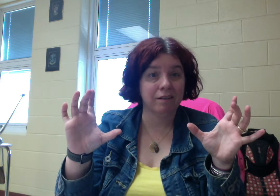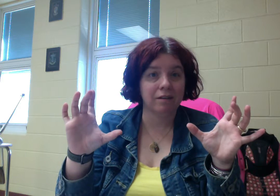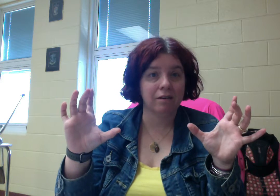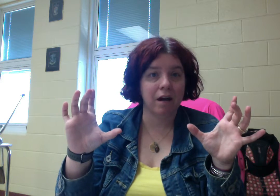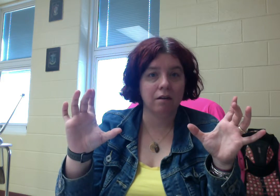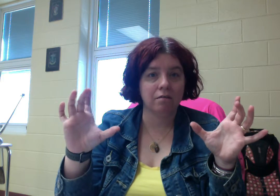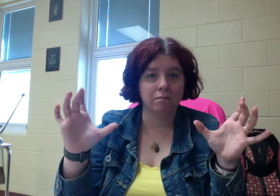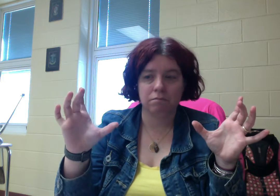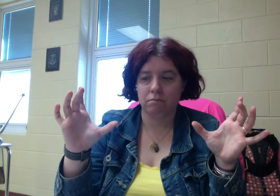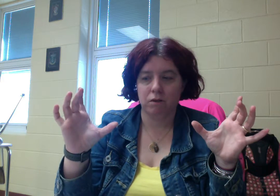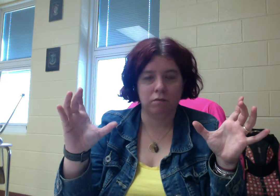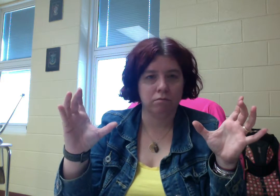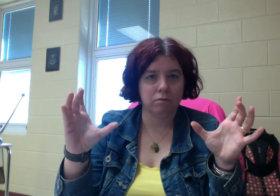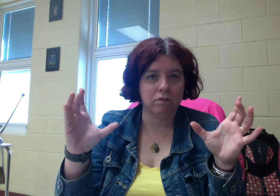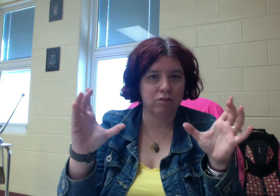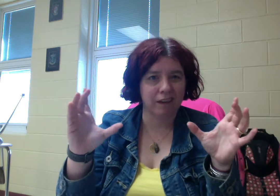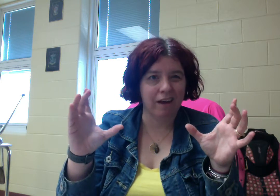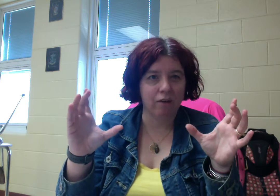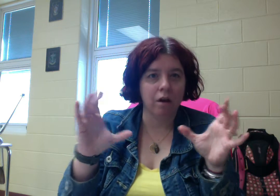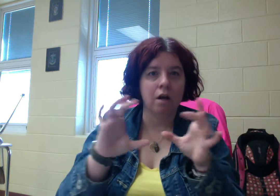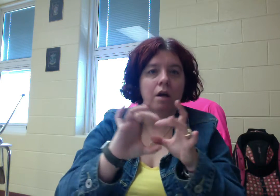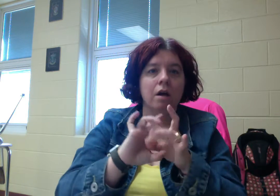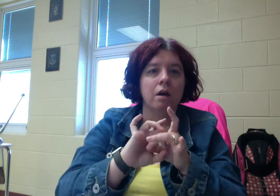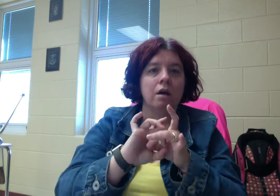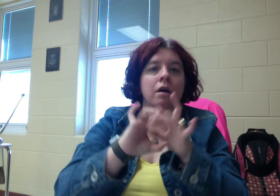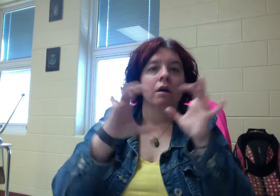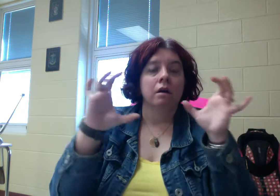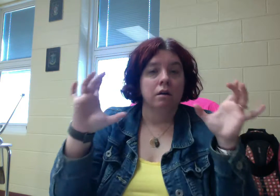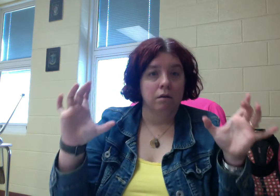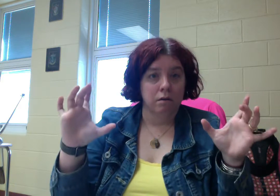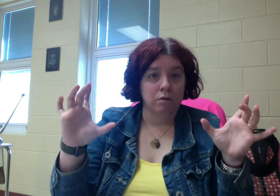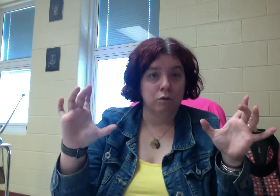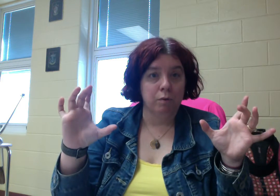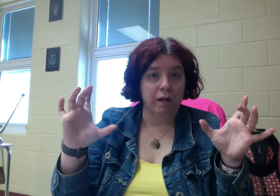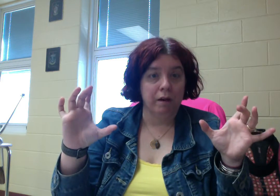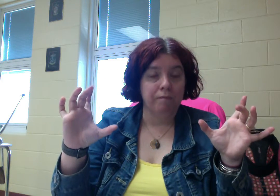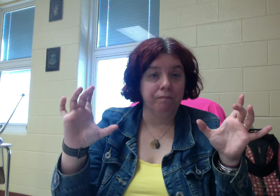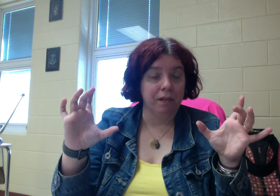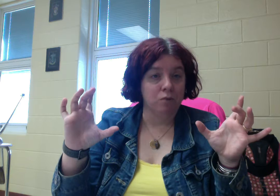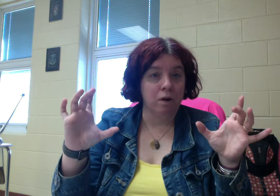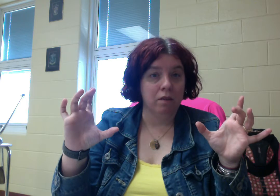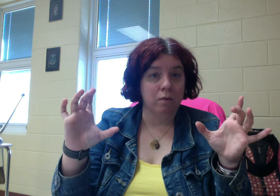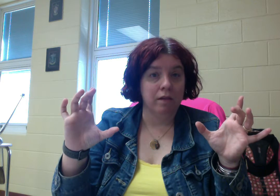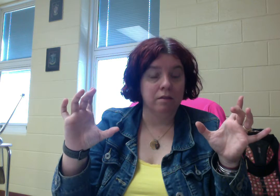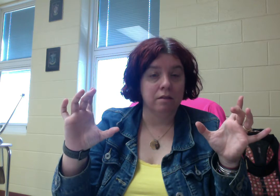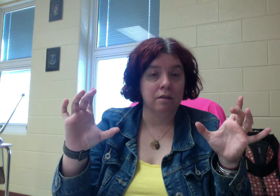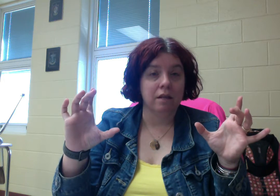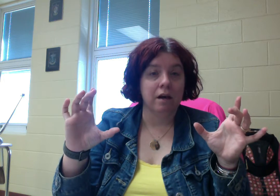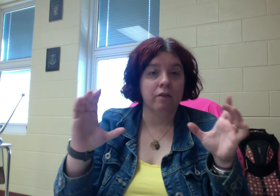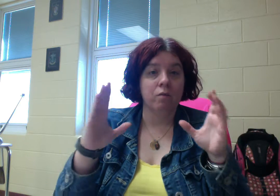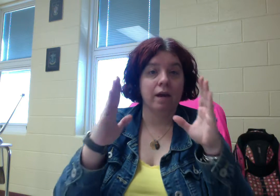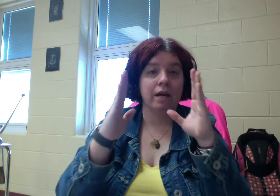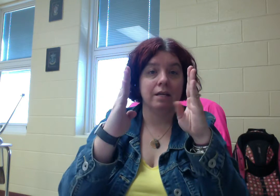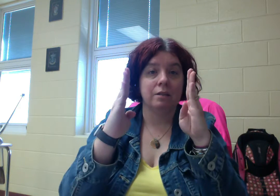You're not, still together. To break up, that's one of the ways. The other way is